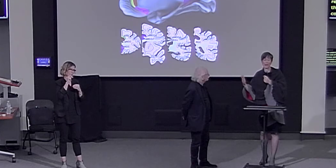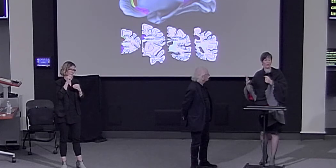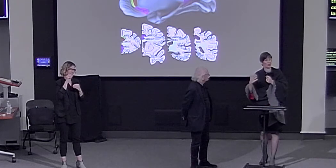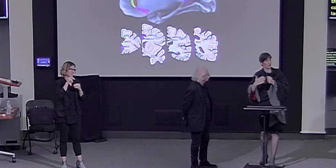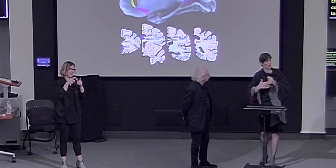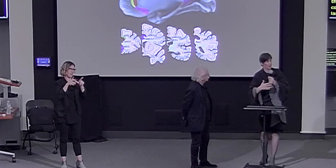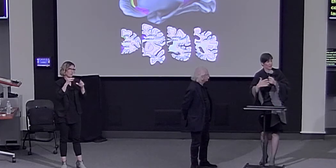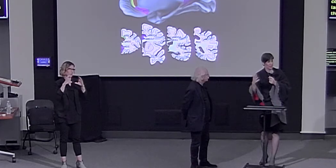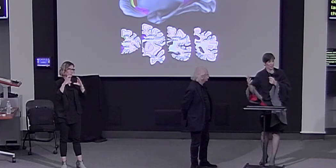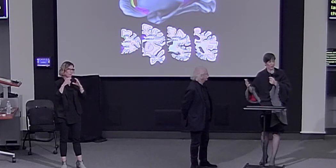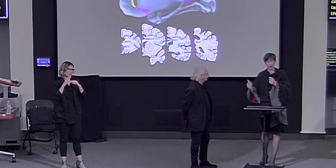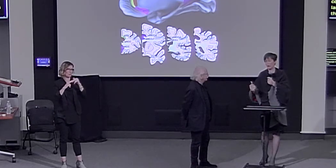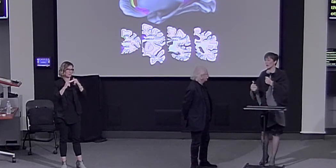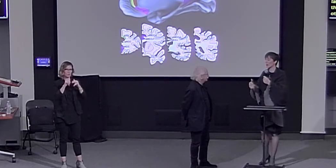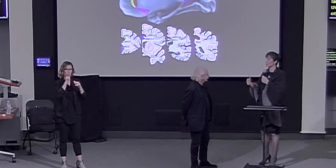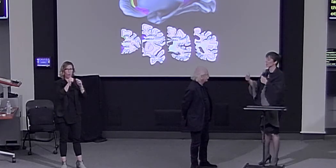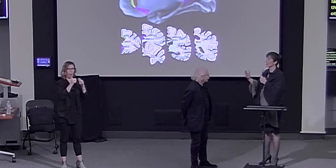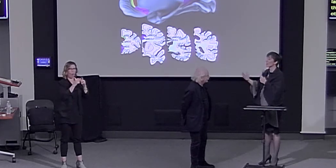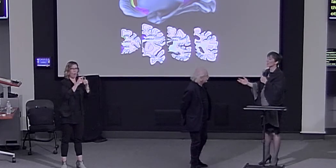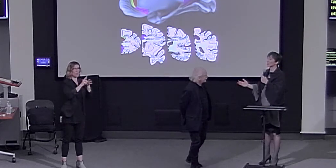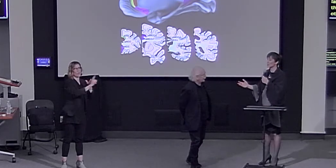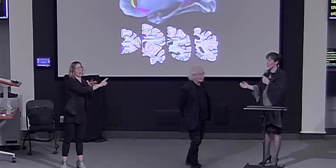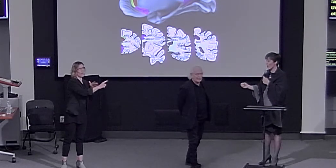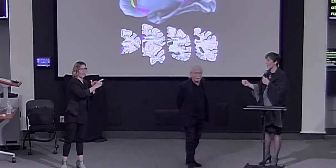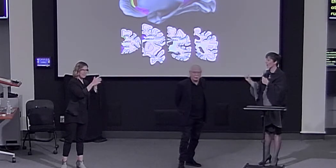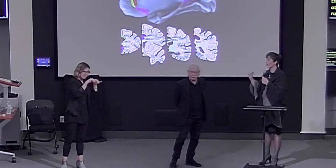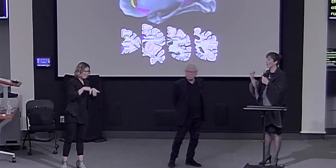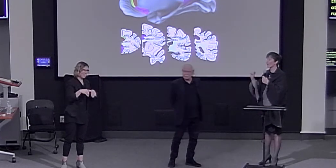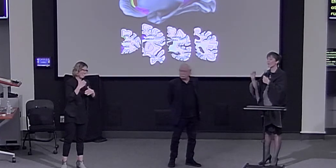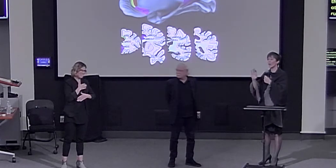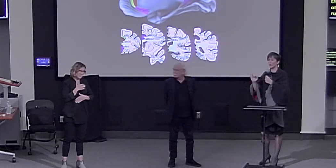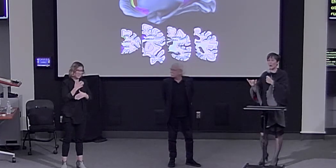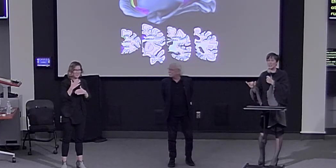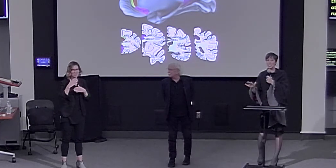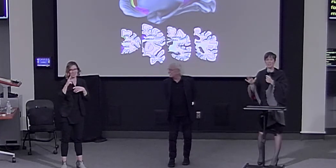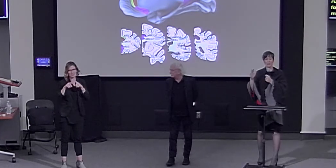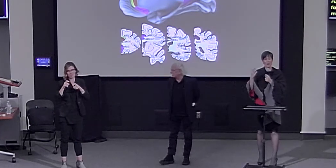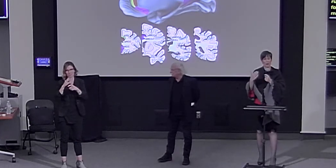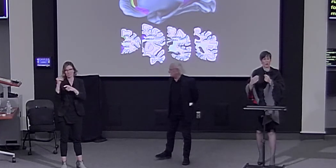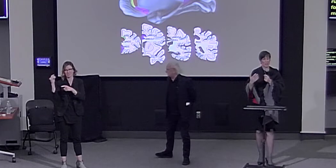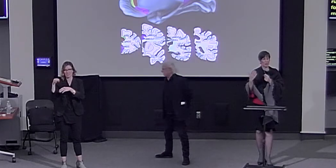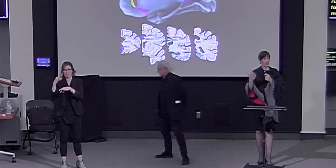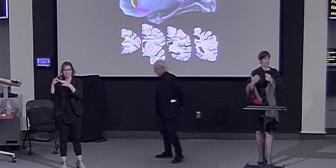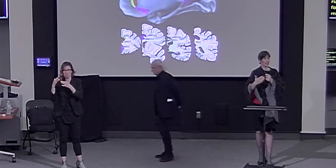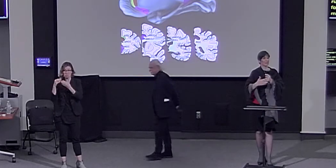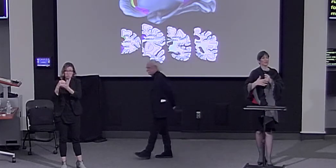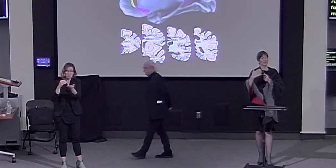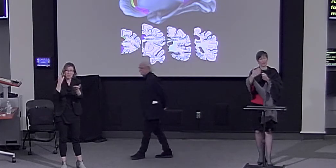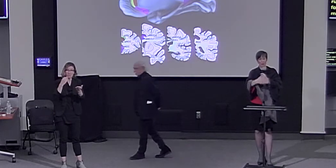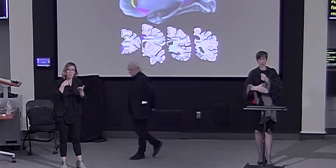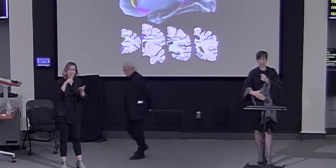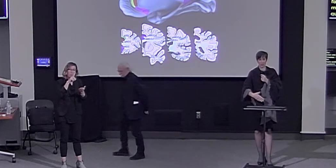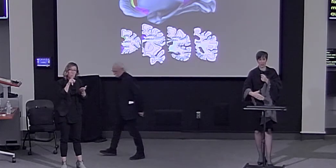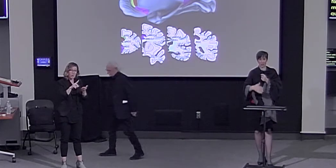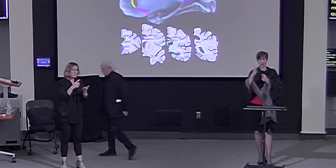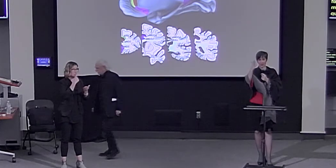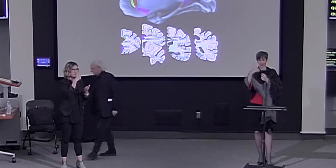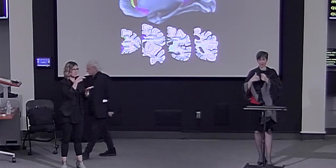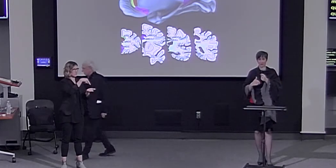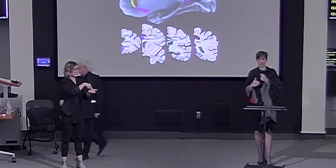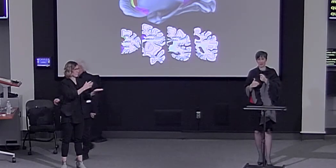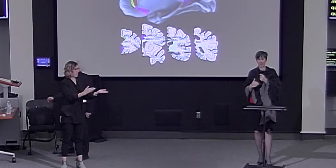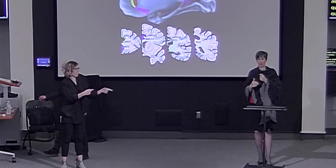run away. Please join us for more questions. So for questions, if you have a question, please come here so